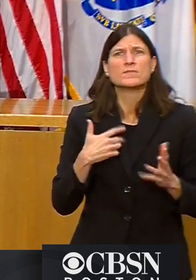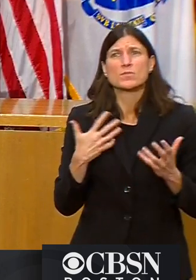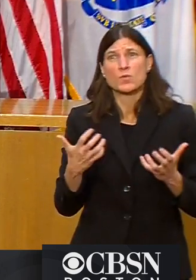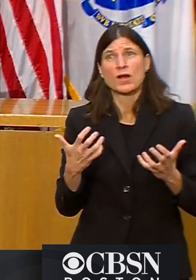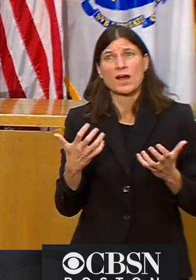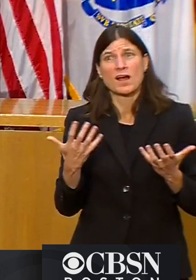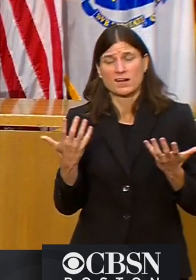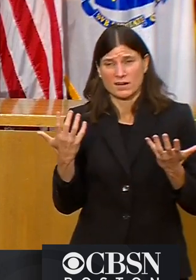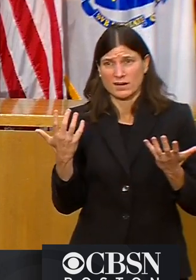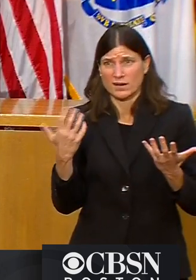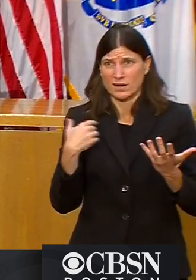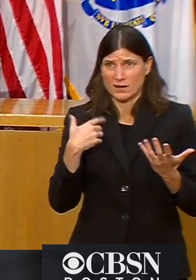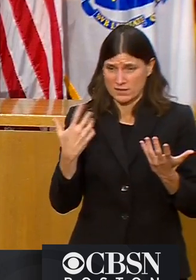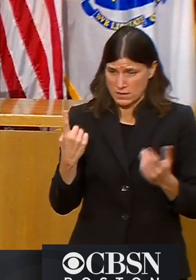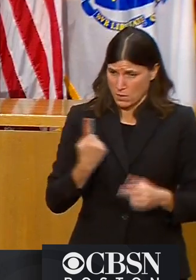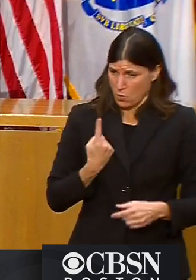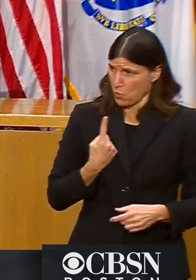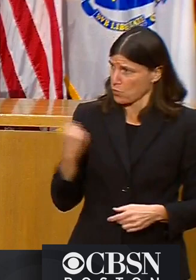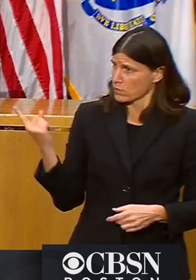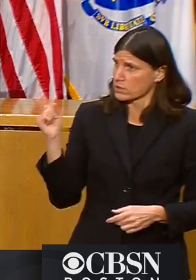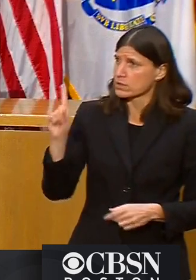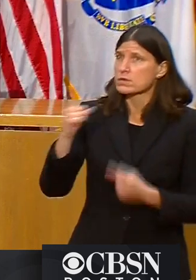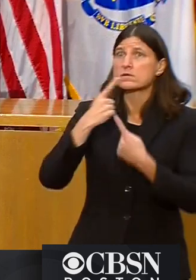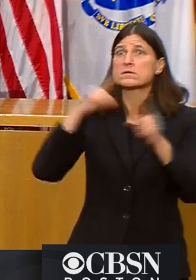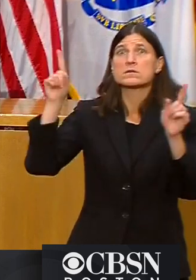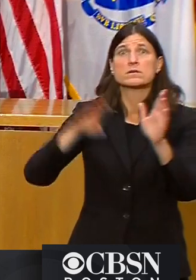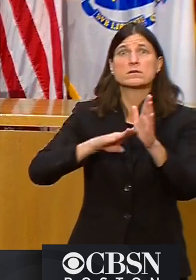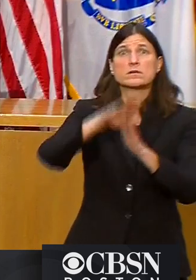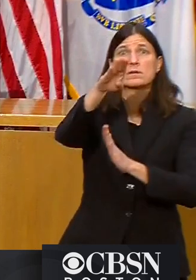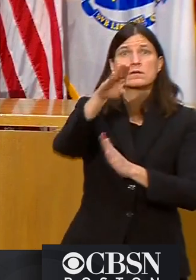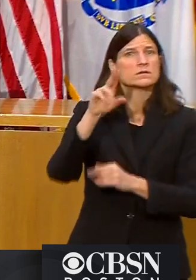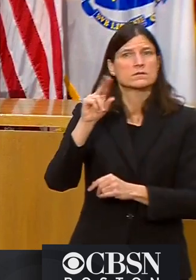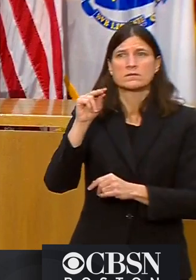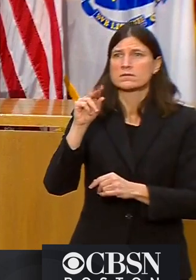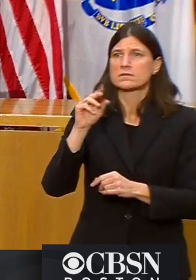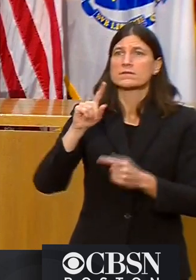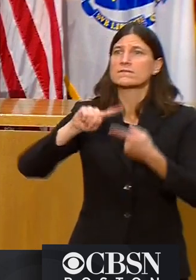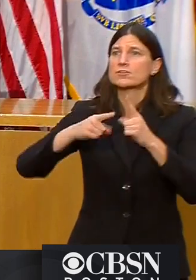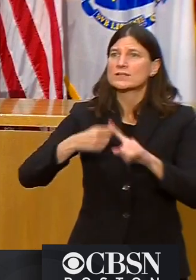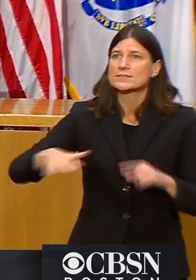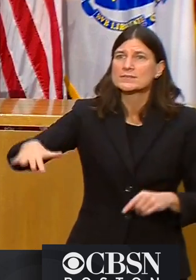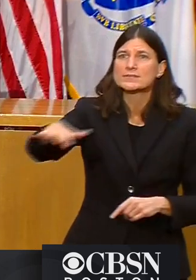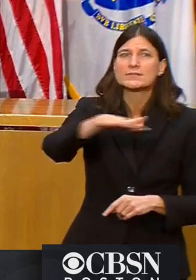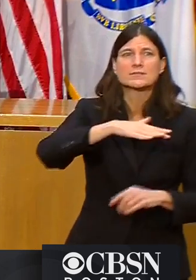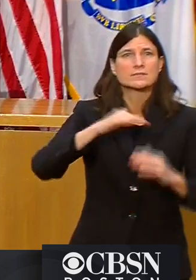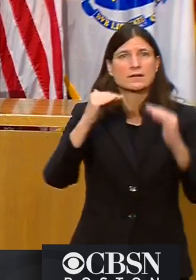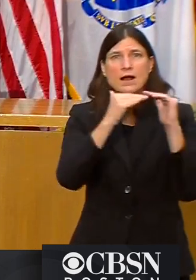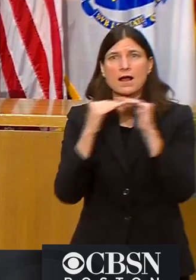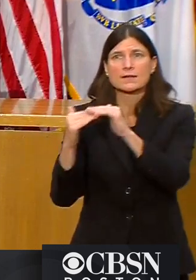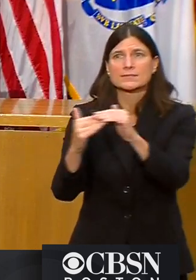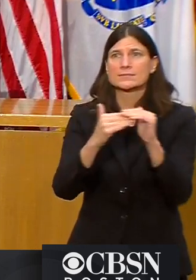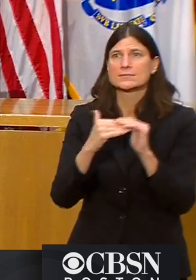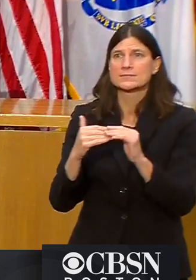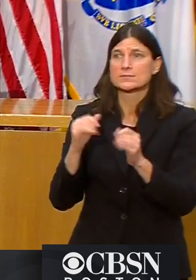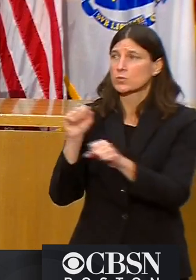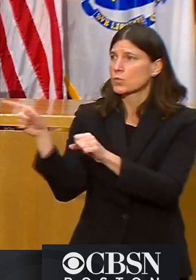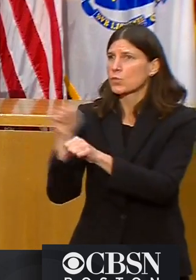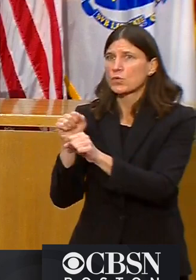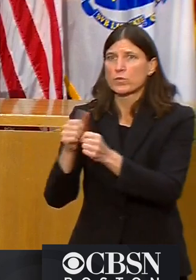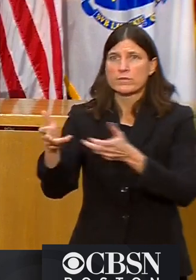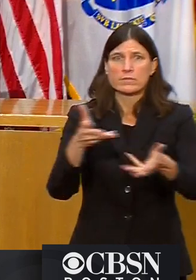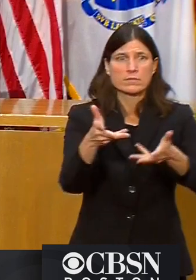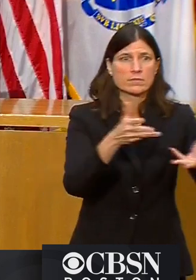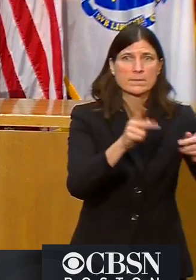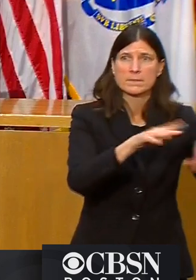the attorneys and friends that I made in my professional career at Rackham & Sawyer & Brewster and Todd & Weld and Barron & Stadtfeld, the